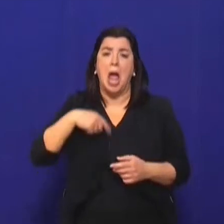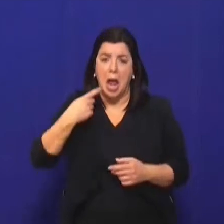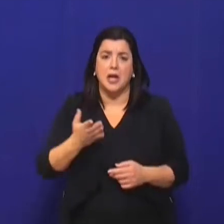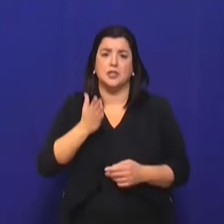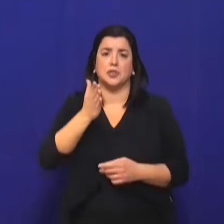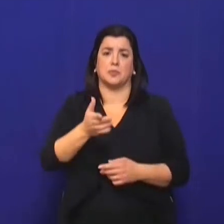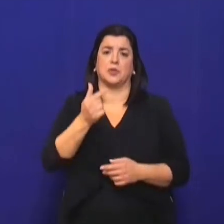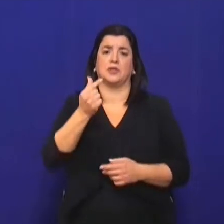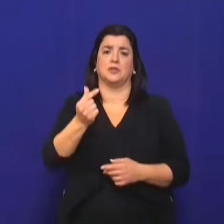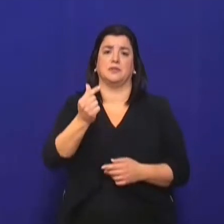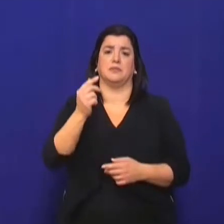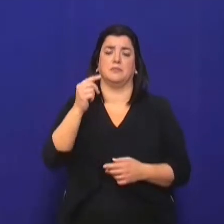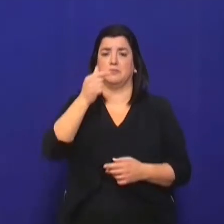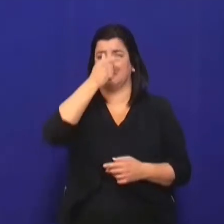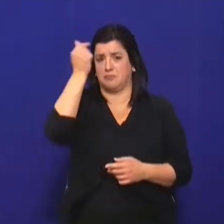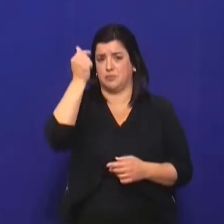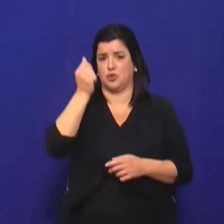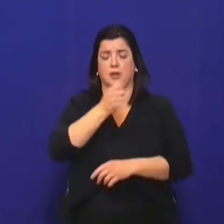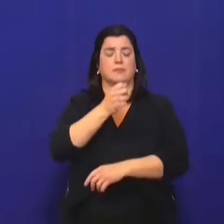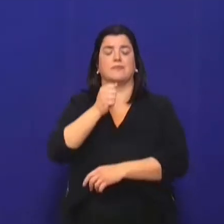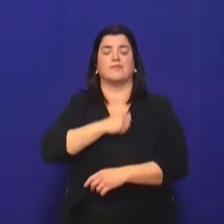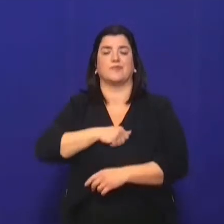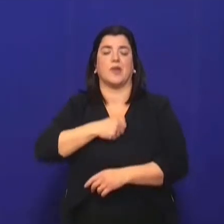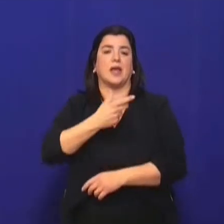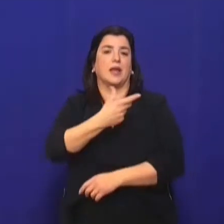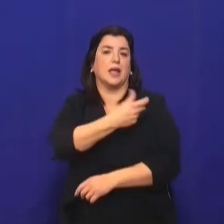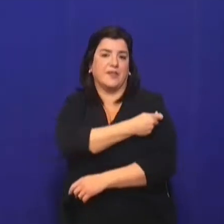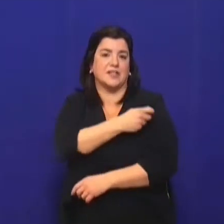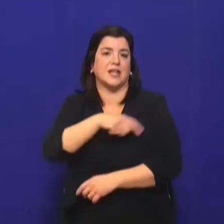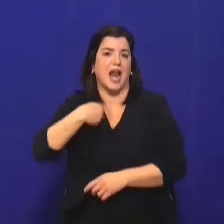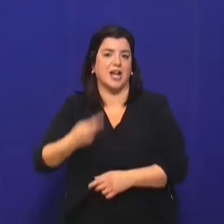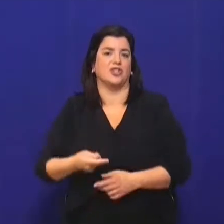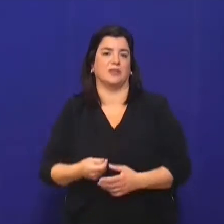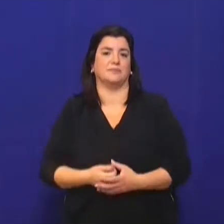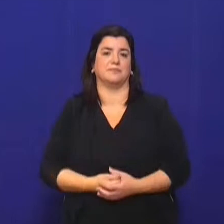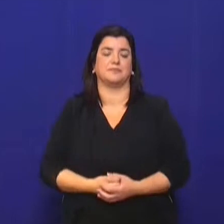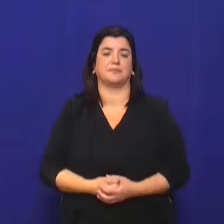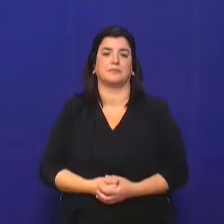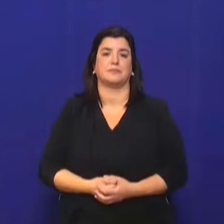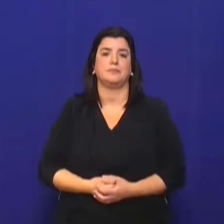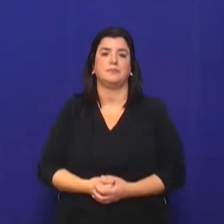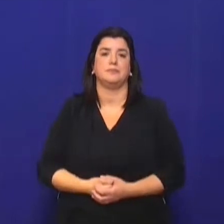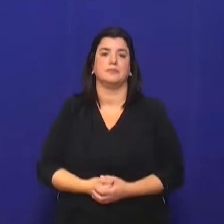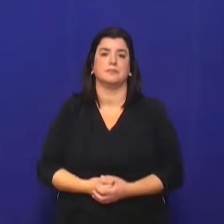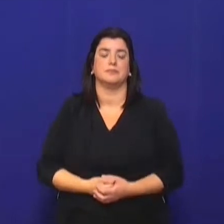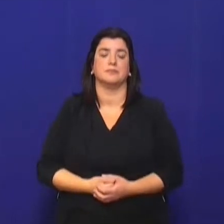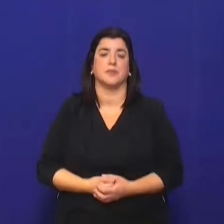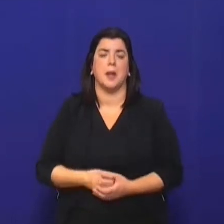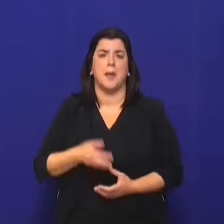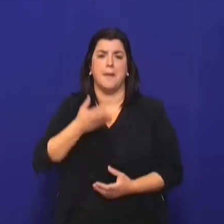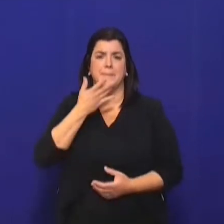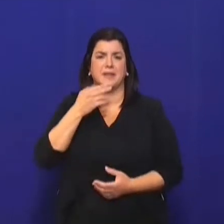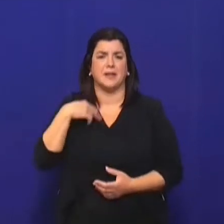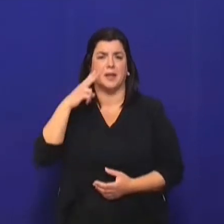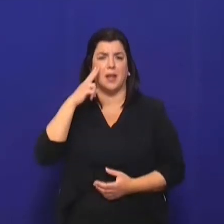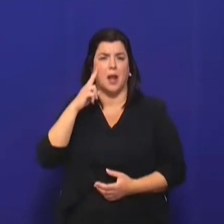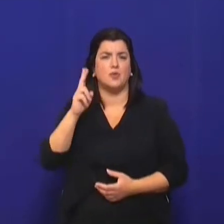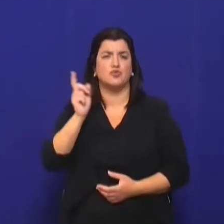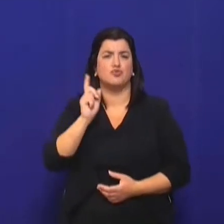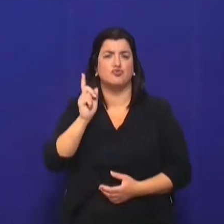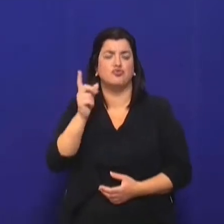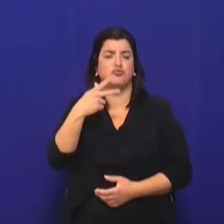imorru għat-tieni doża. Meta nħarsu naqra lejn it-tilqima ukoll